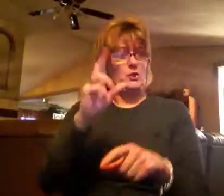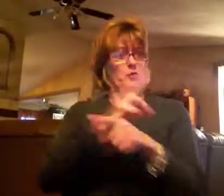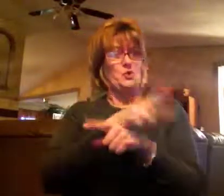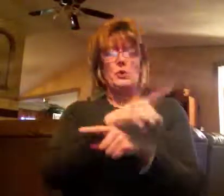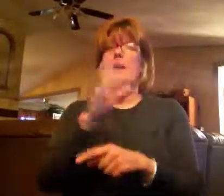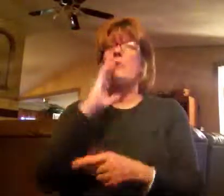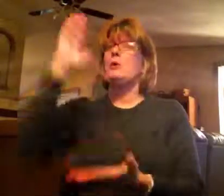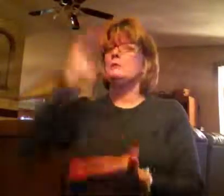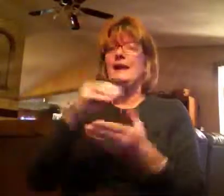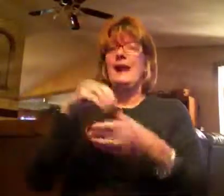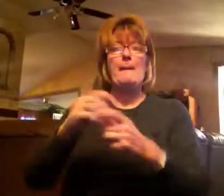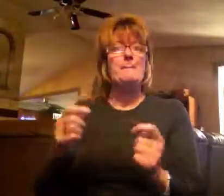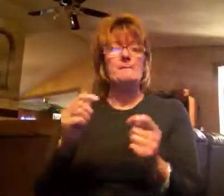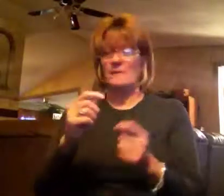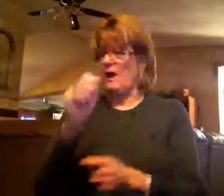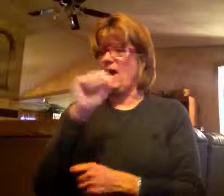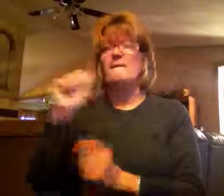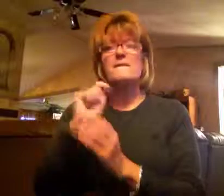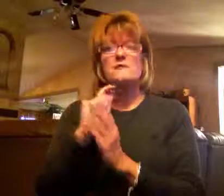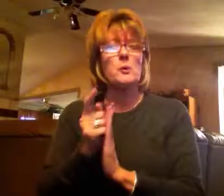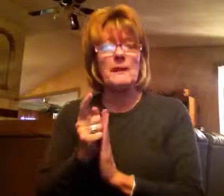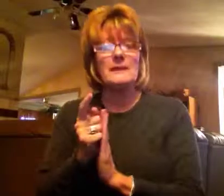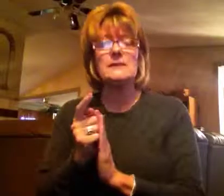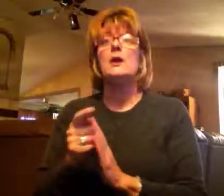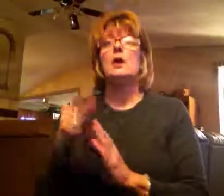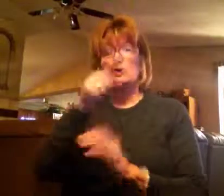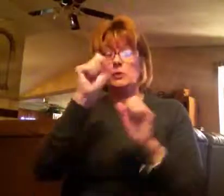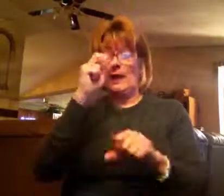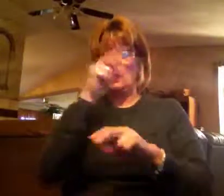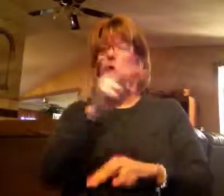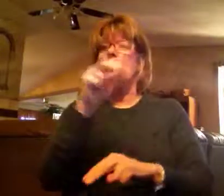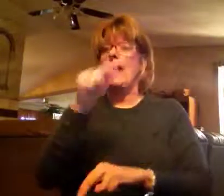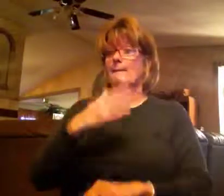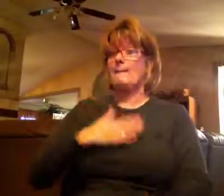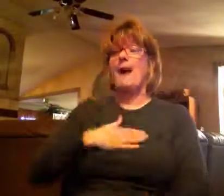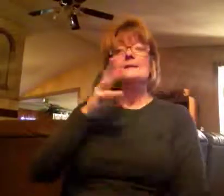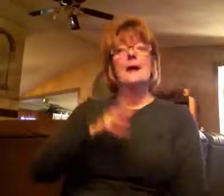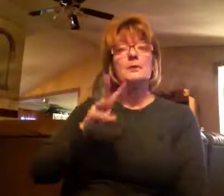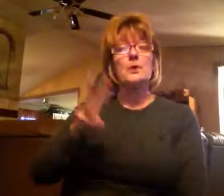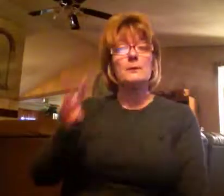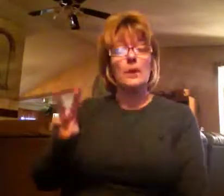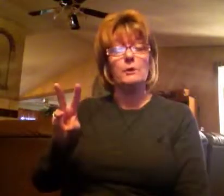free. And you can get to it by going to my site at